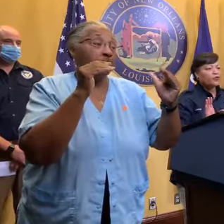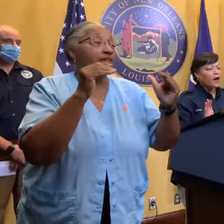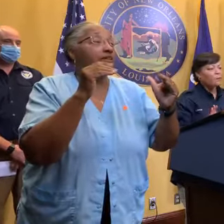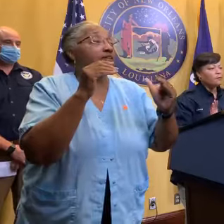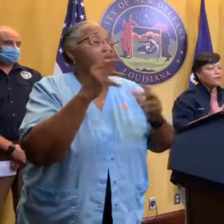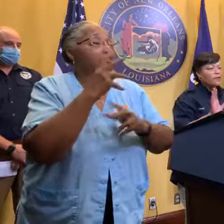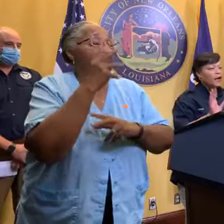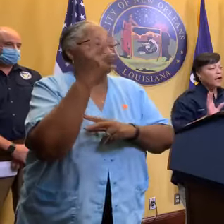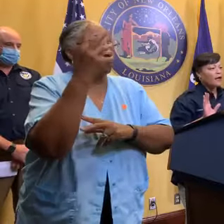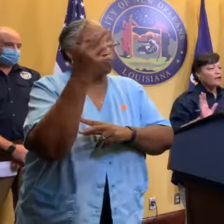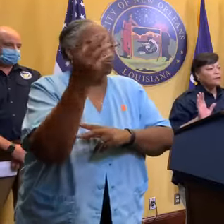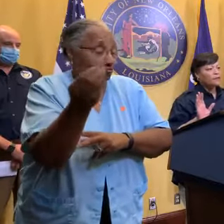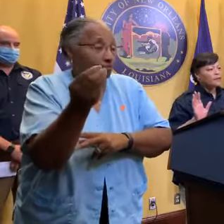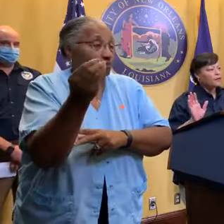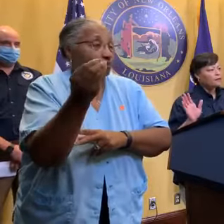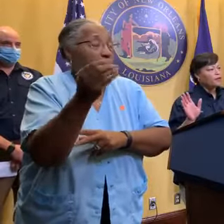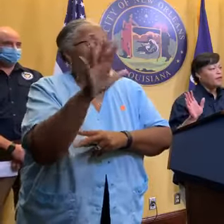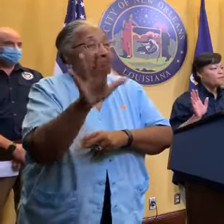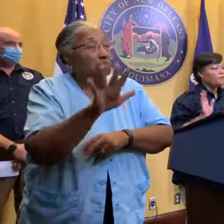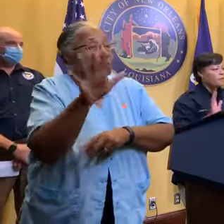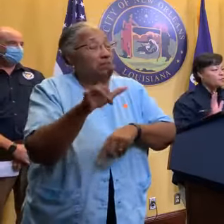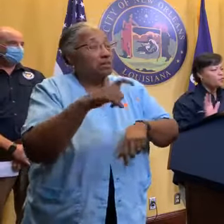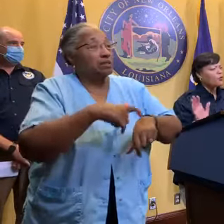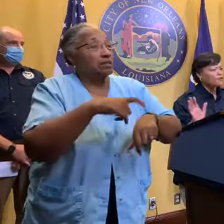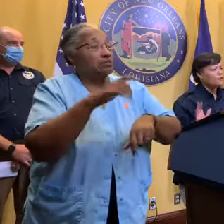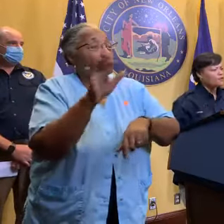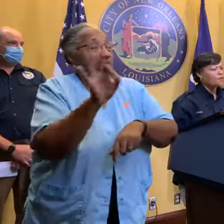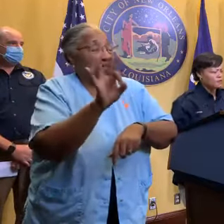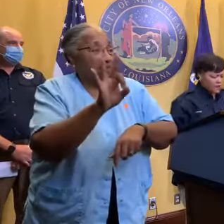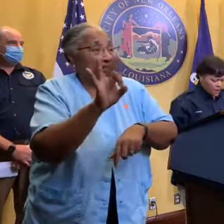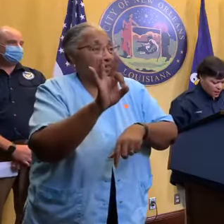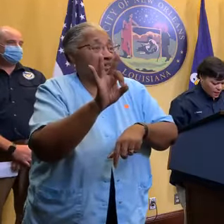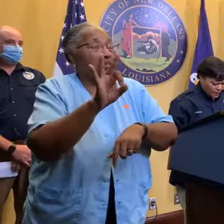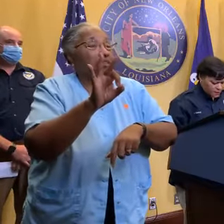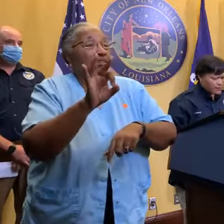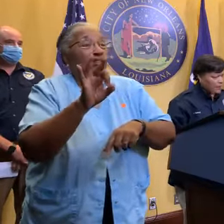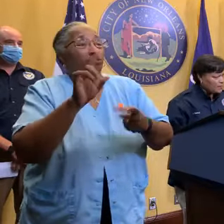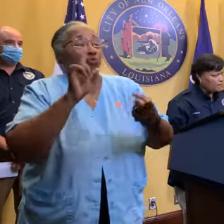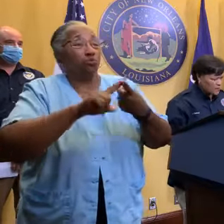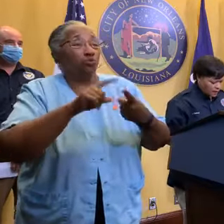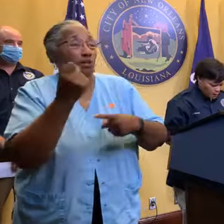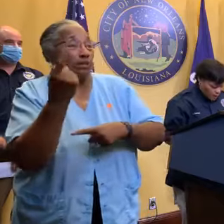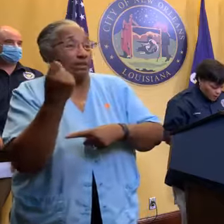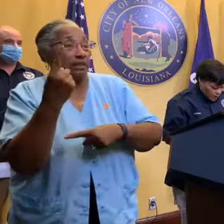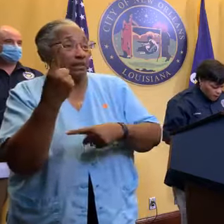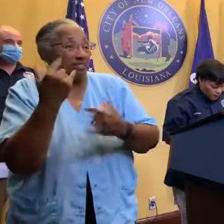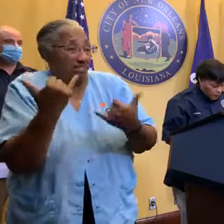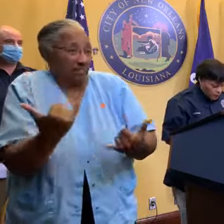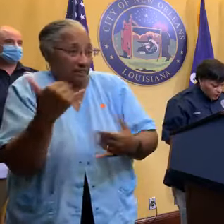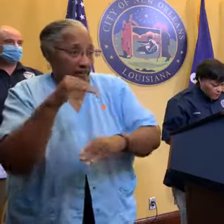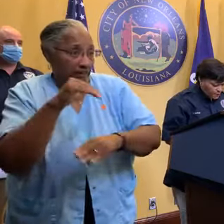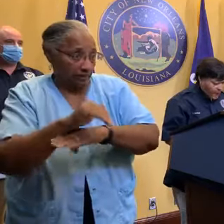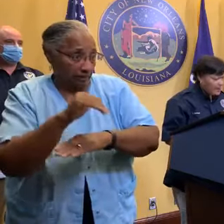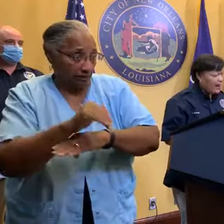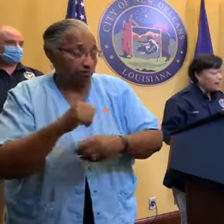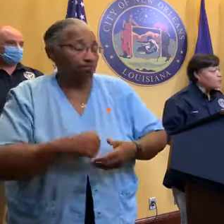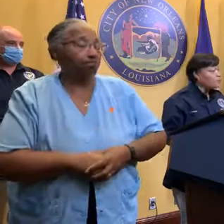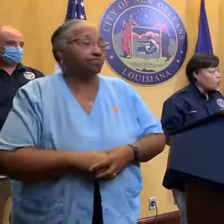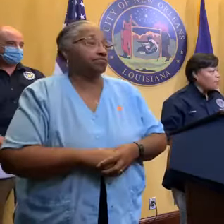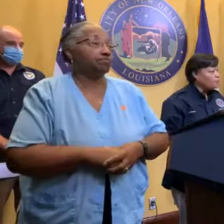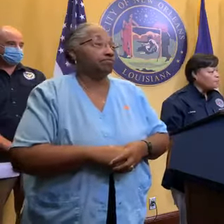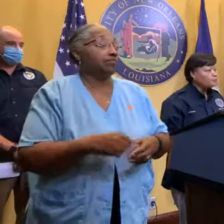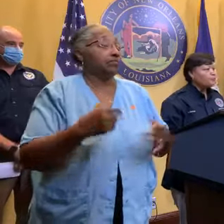moving out 9 p.m., 11 p.m. towards, of course, this evening. And so with that, I